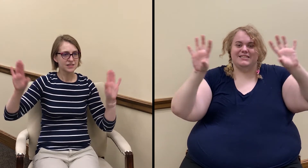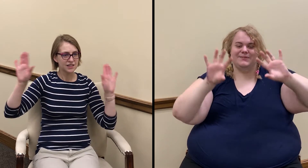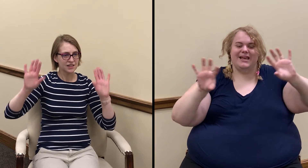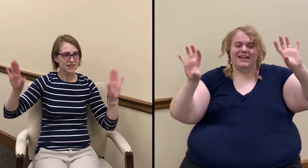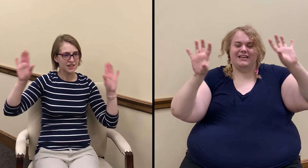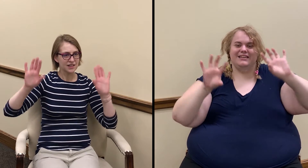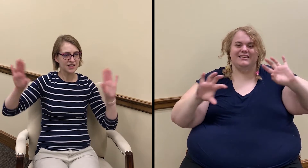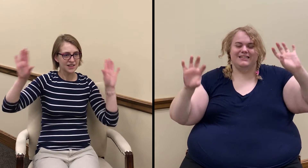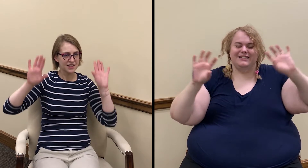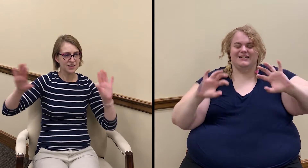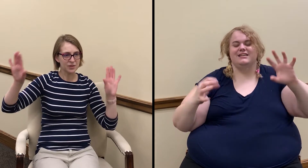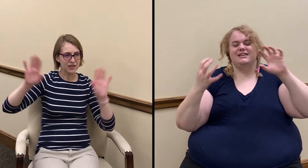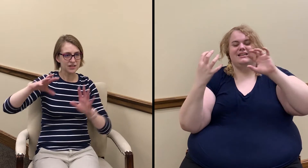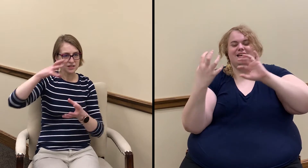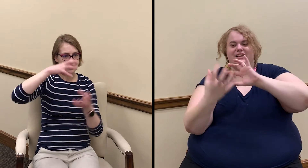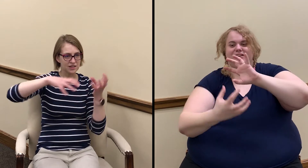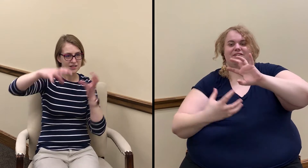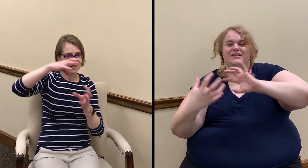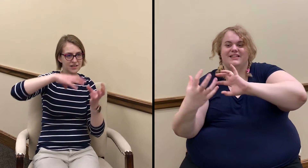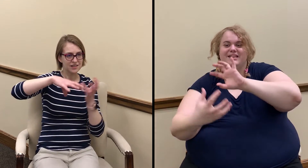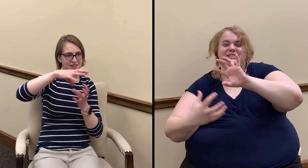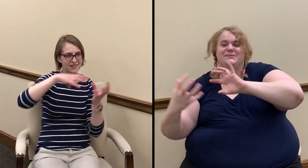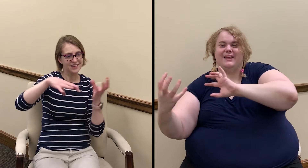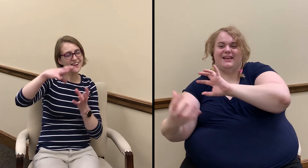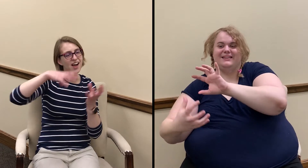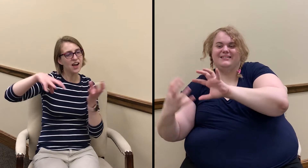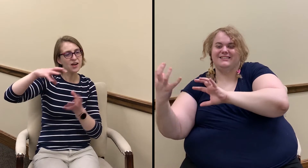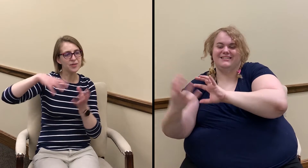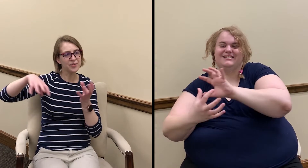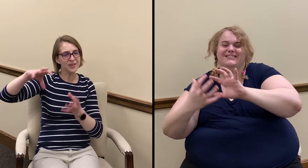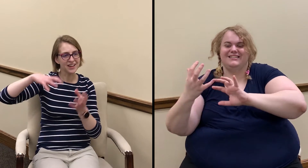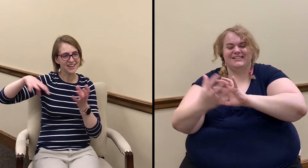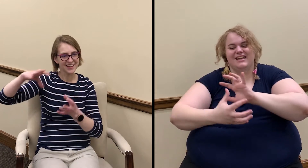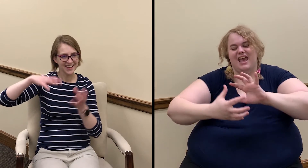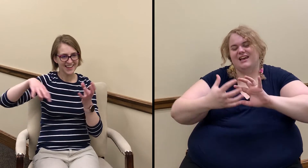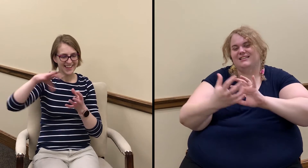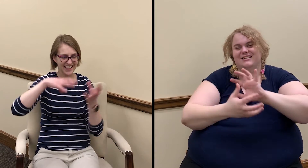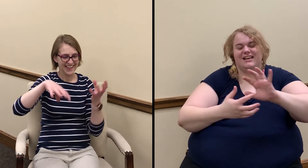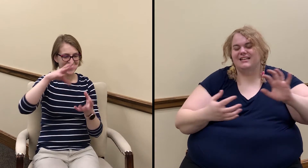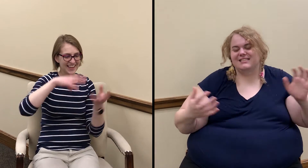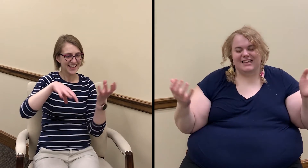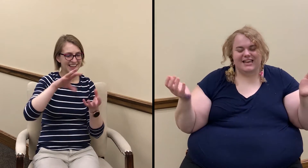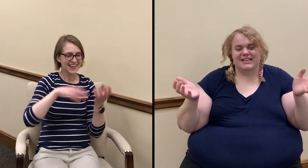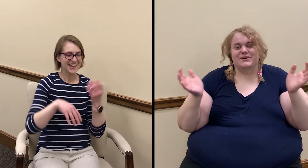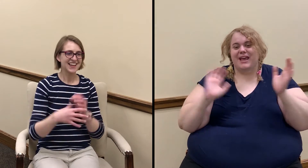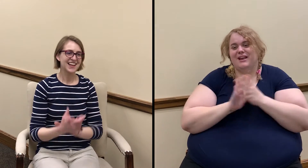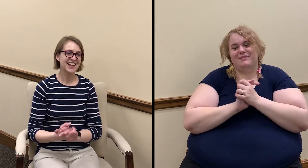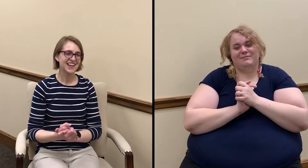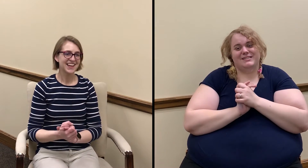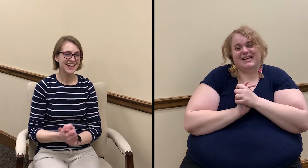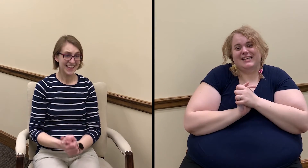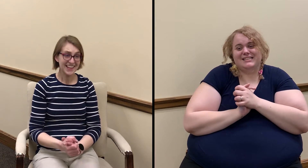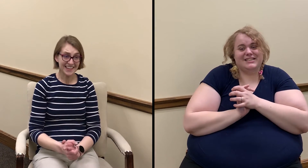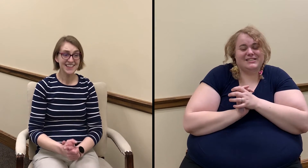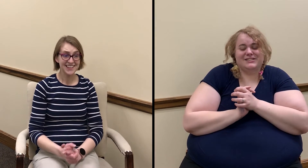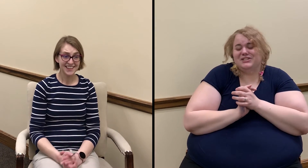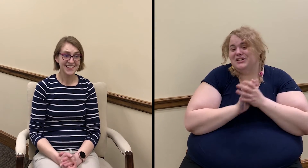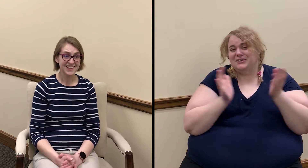way. Okay. And you can do it this way. Oh, okay. Yeah. And see, it's okay to make mistakes because you're